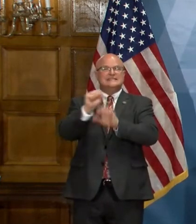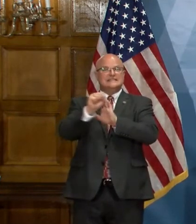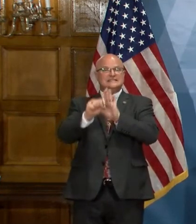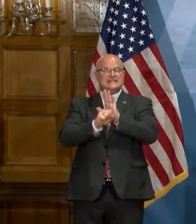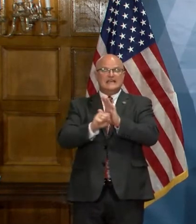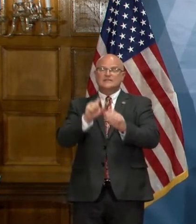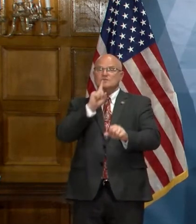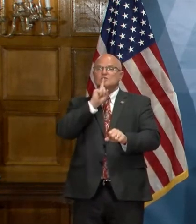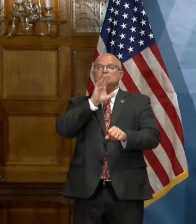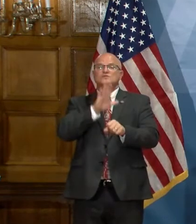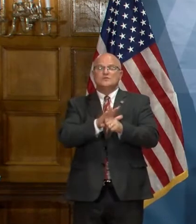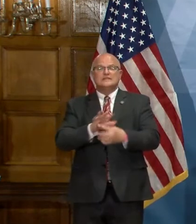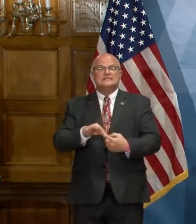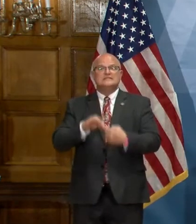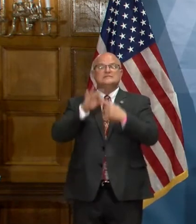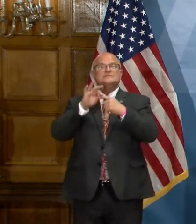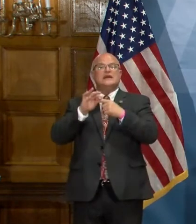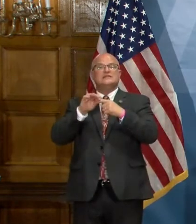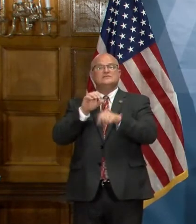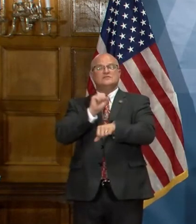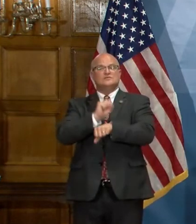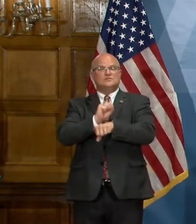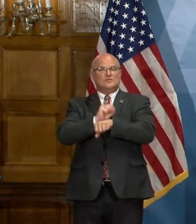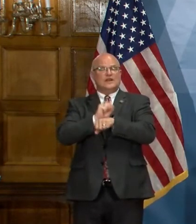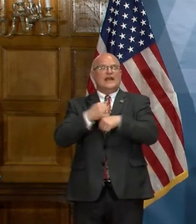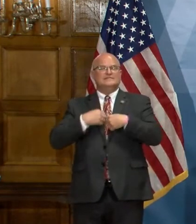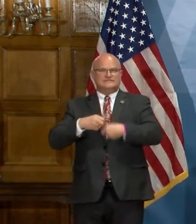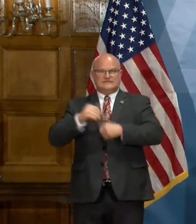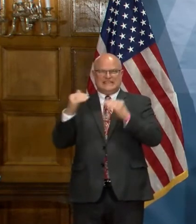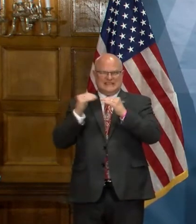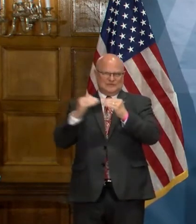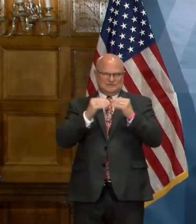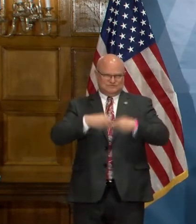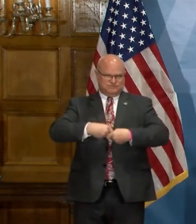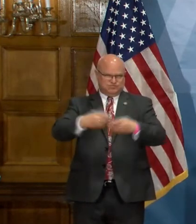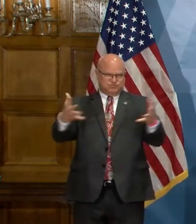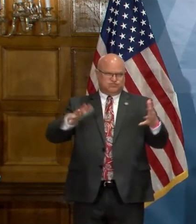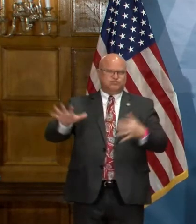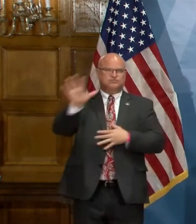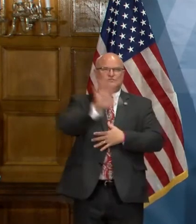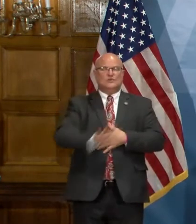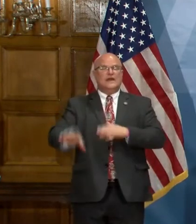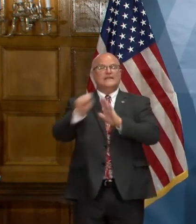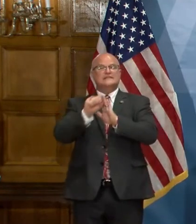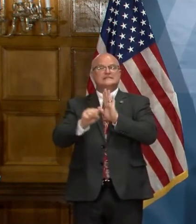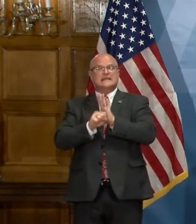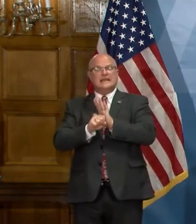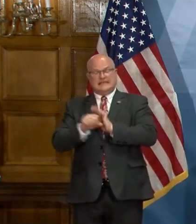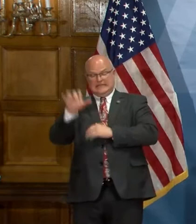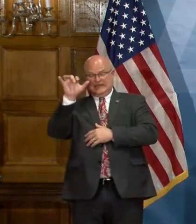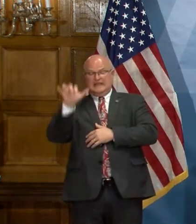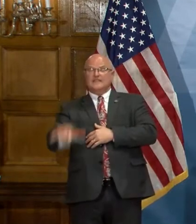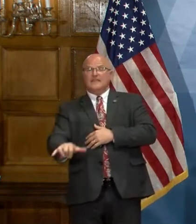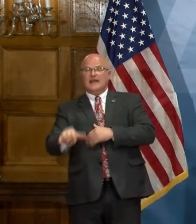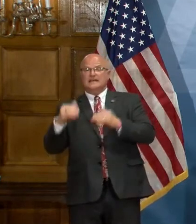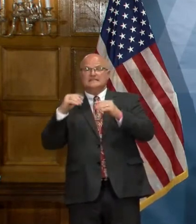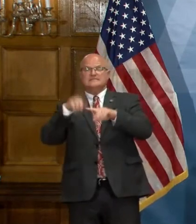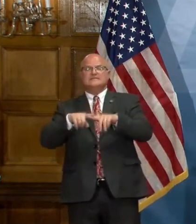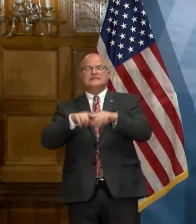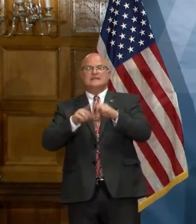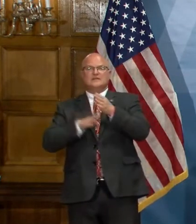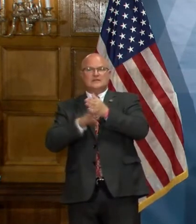ensuring special populations have equal access to vaccine distribution sites. These populations include racial and